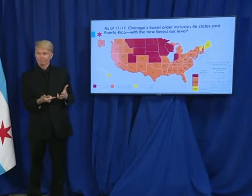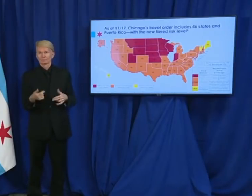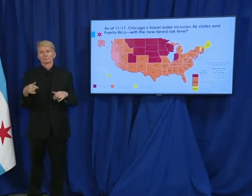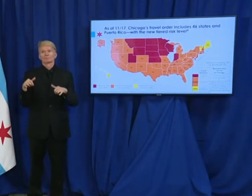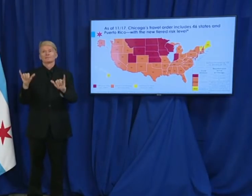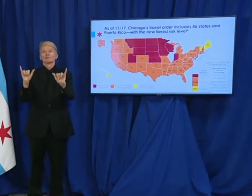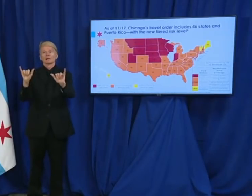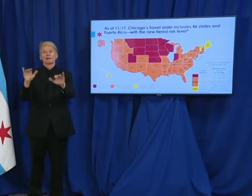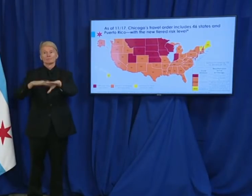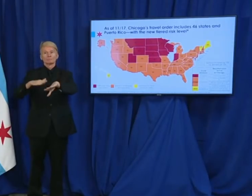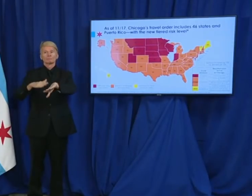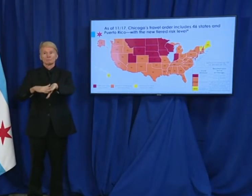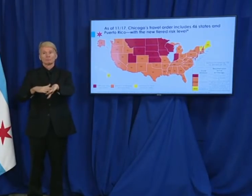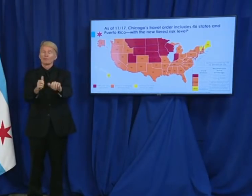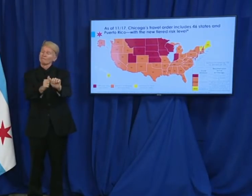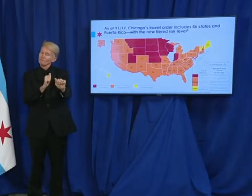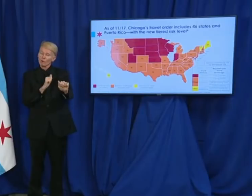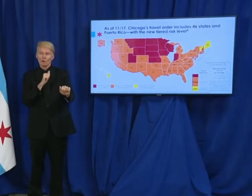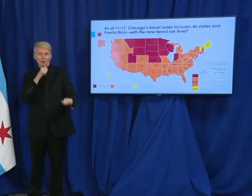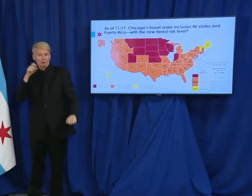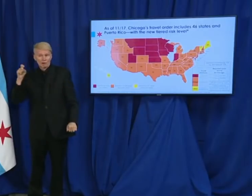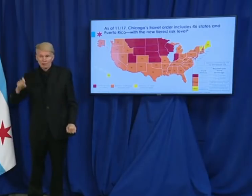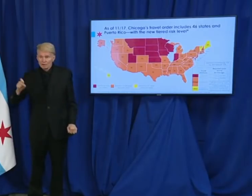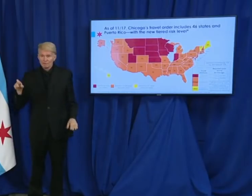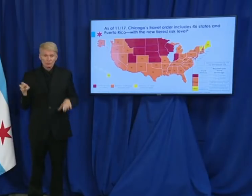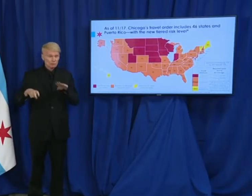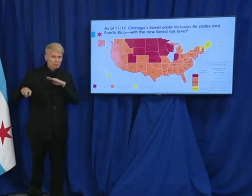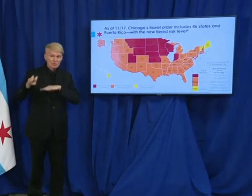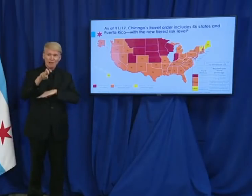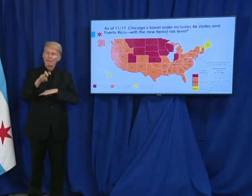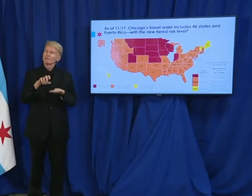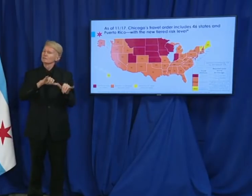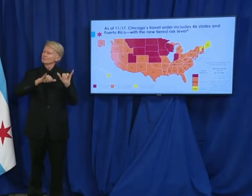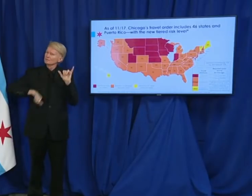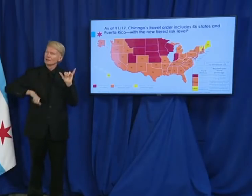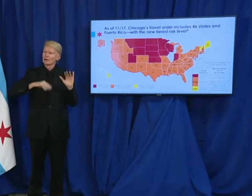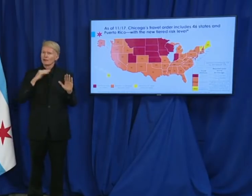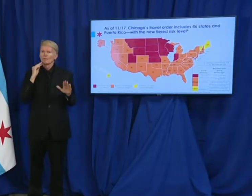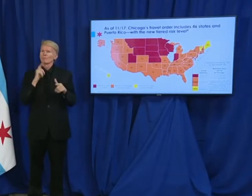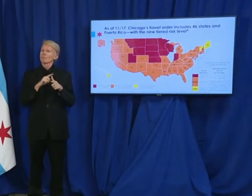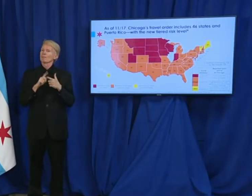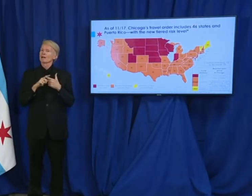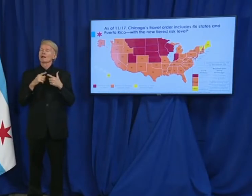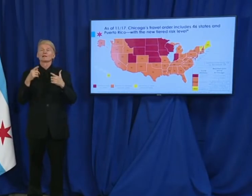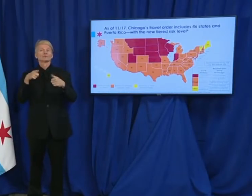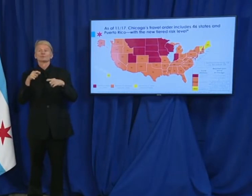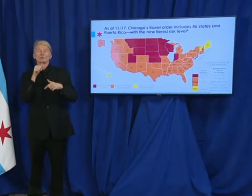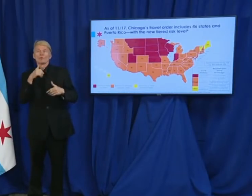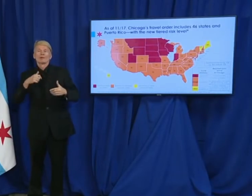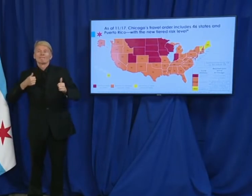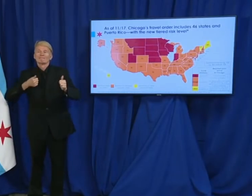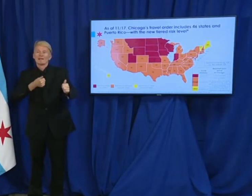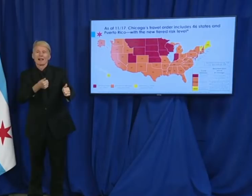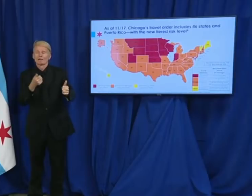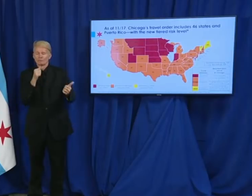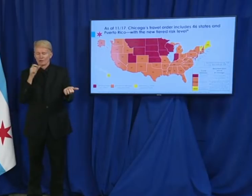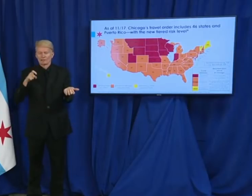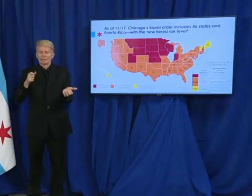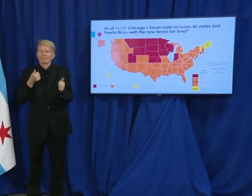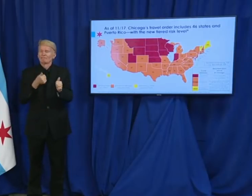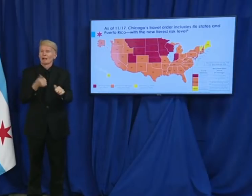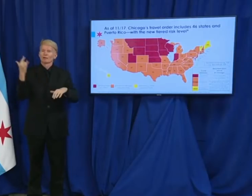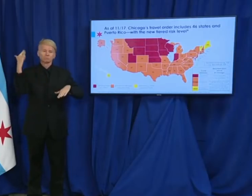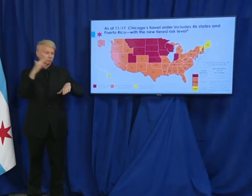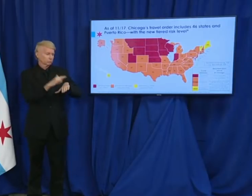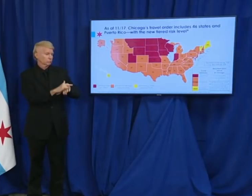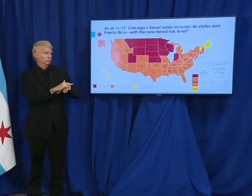recommend avoiding travel that is not essential, but there is not a requirement for a quarantine order or pre-arrival